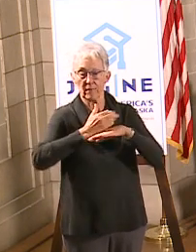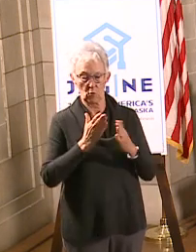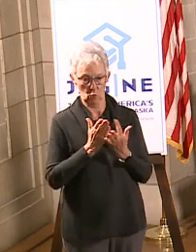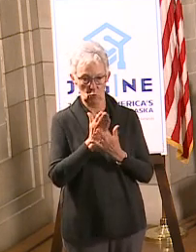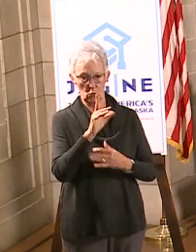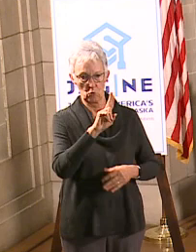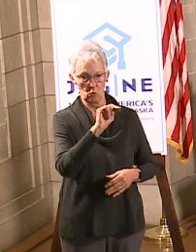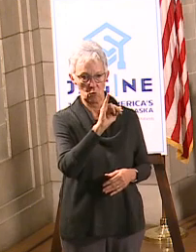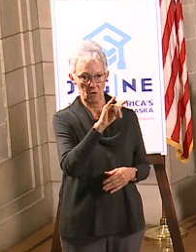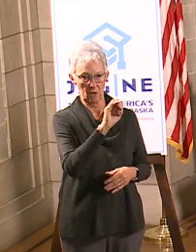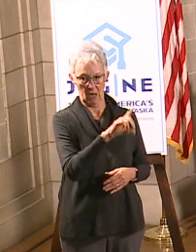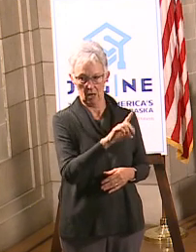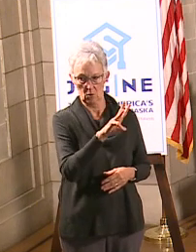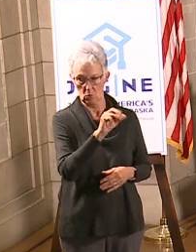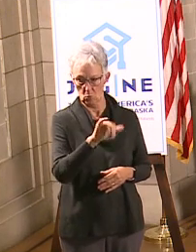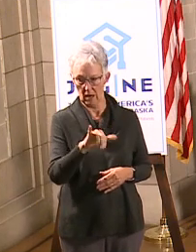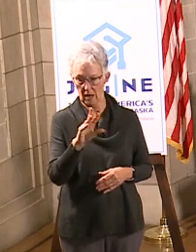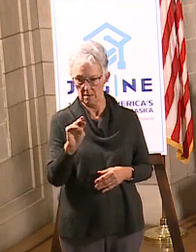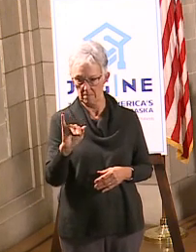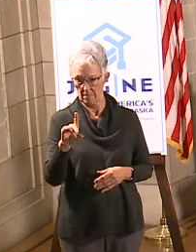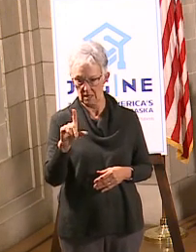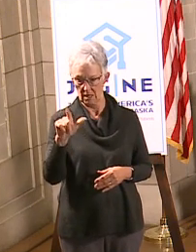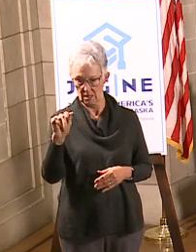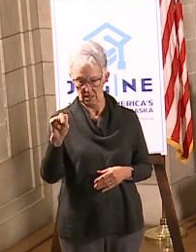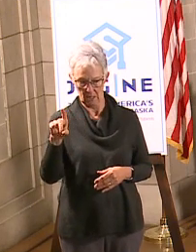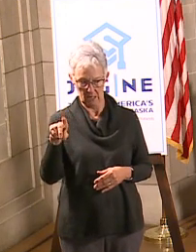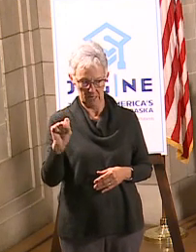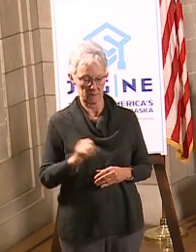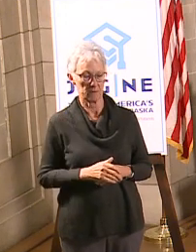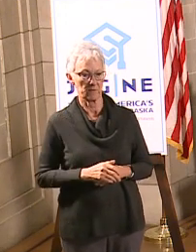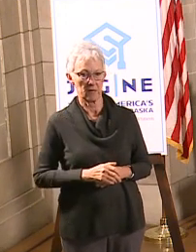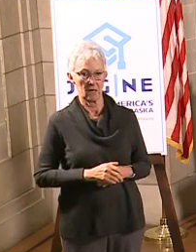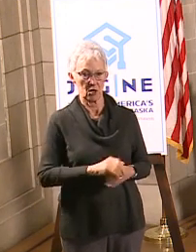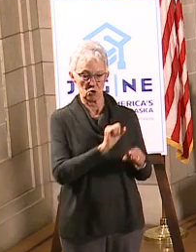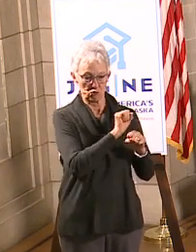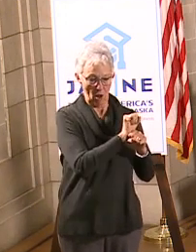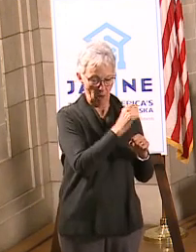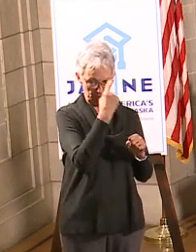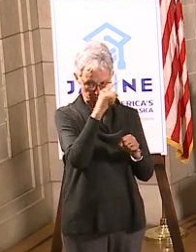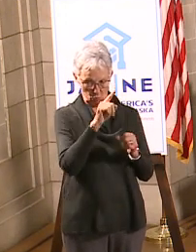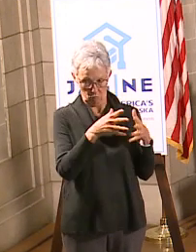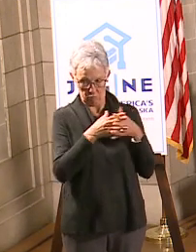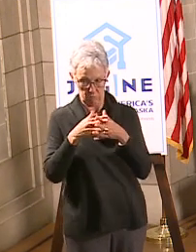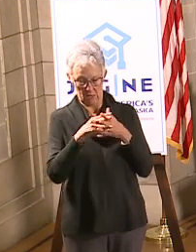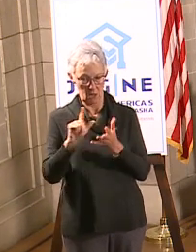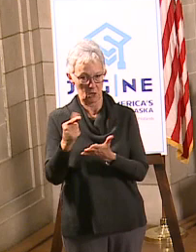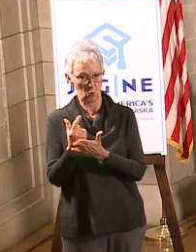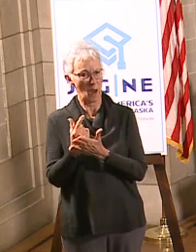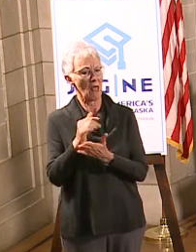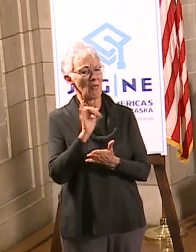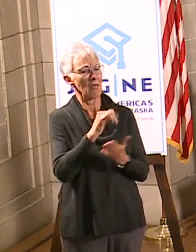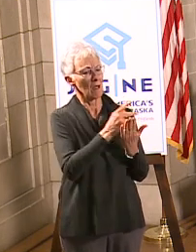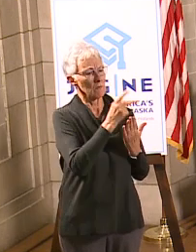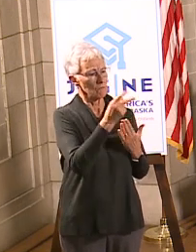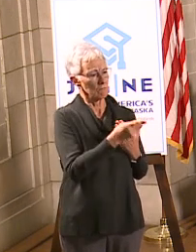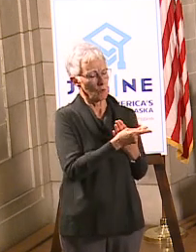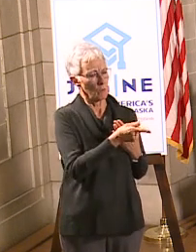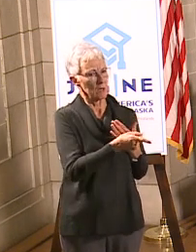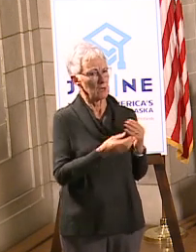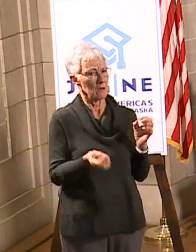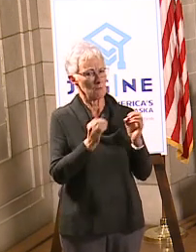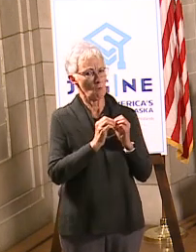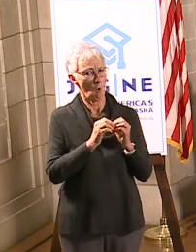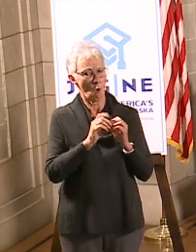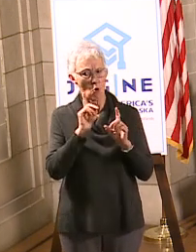able to help us do this. Now, Jobs for America's Grads really targets kids that we think may be at risk with regard to their